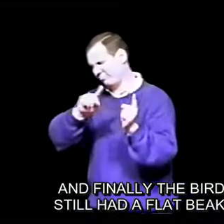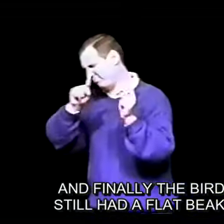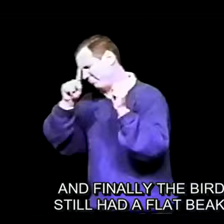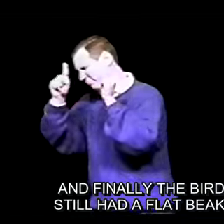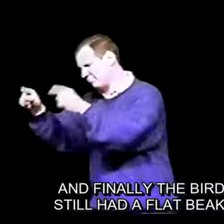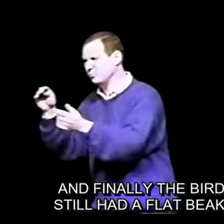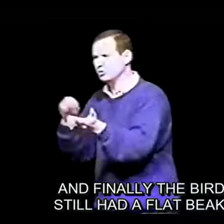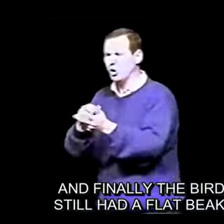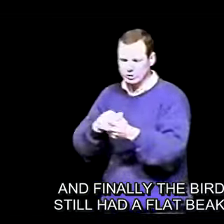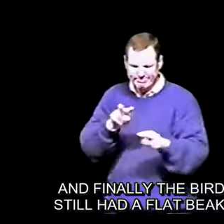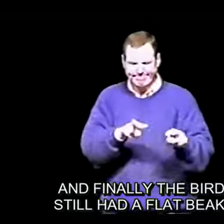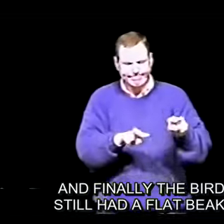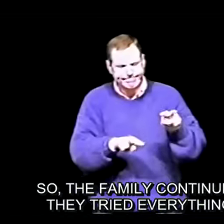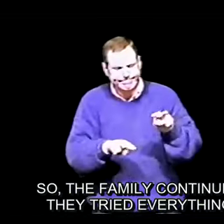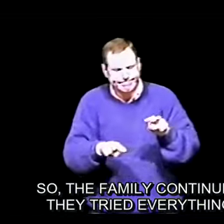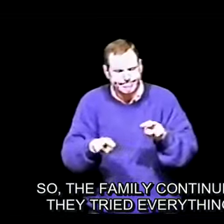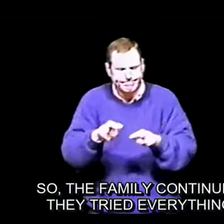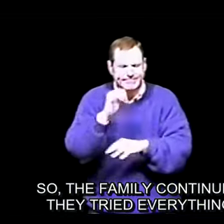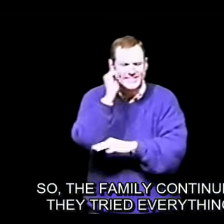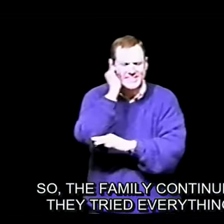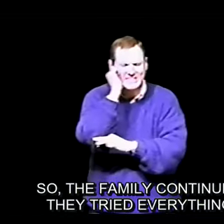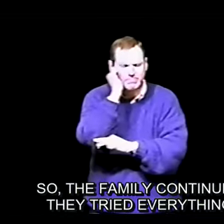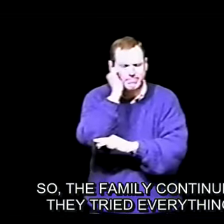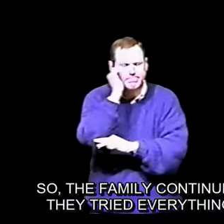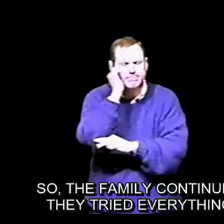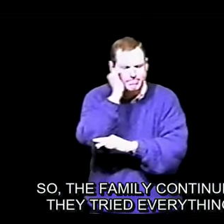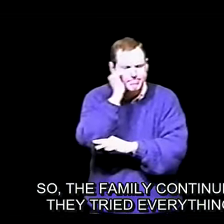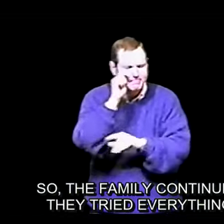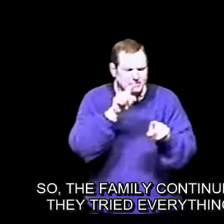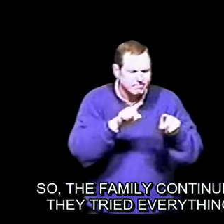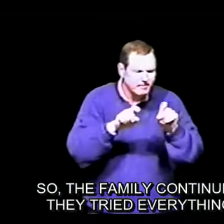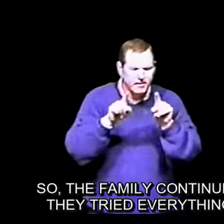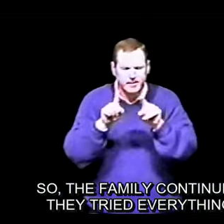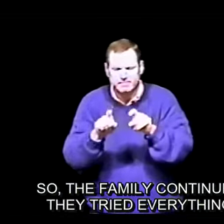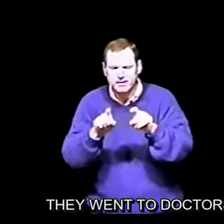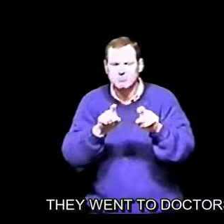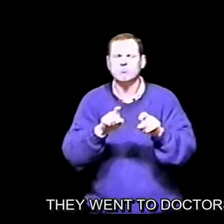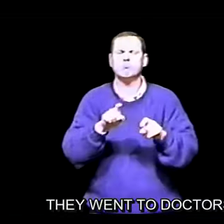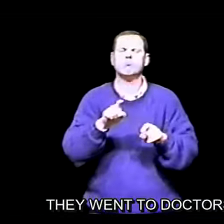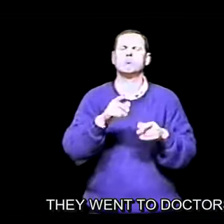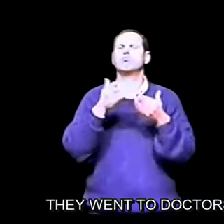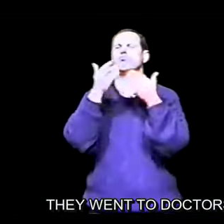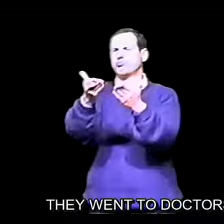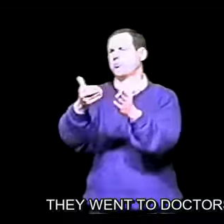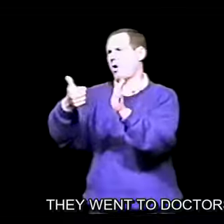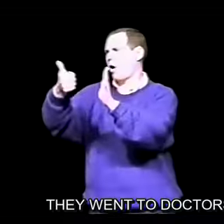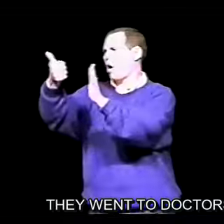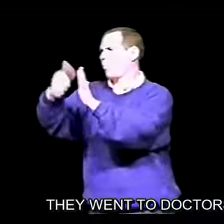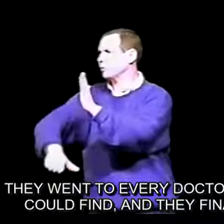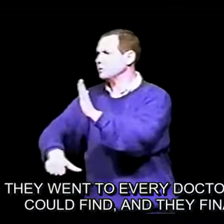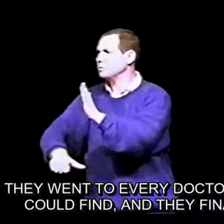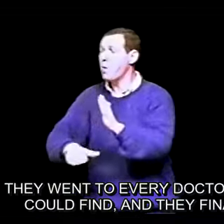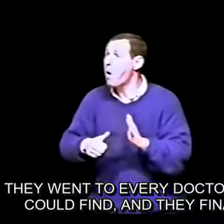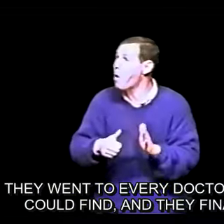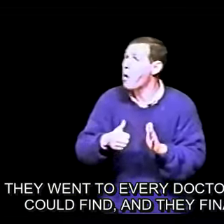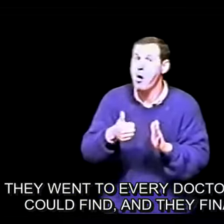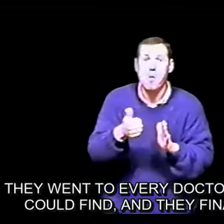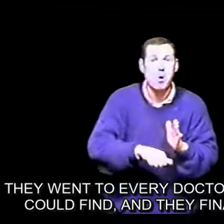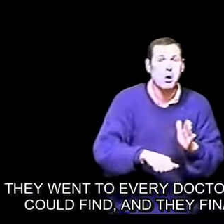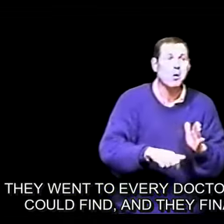beak. So the family continued. They tried everything. They went to doctors. They went to every doctor they could